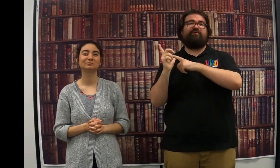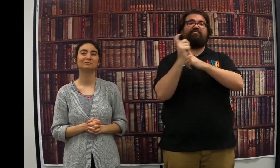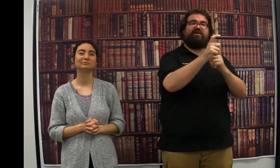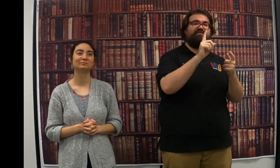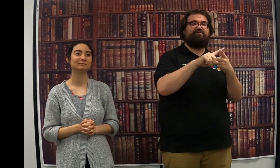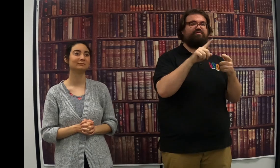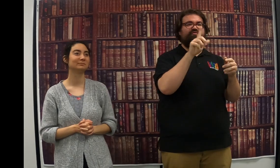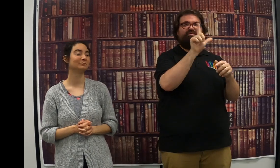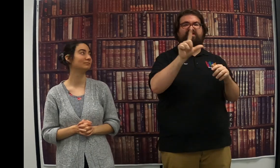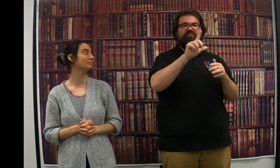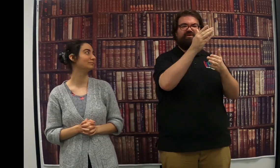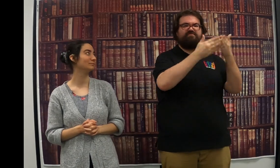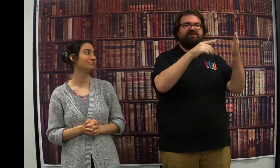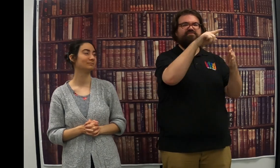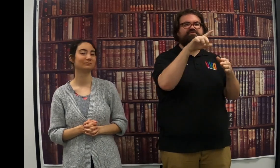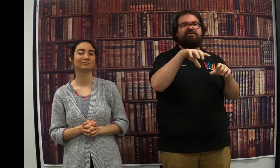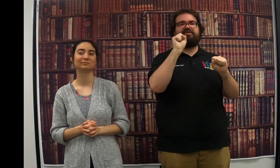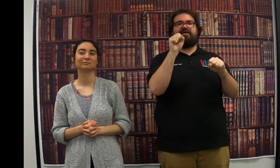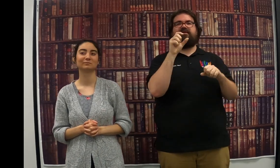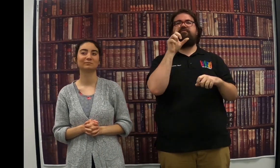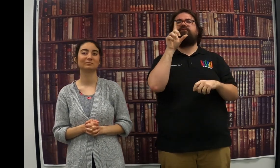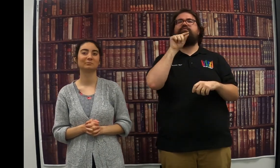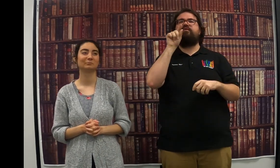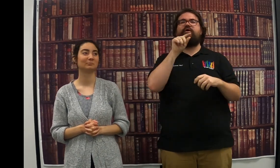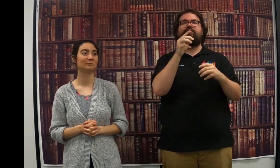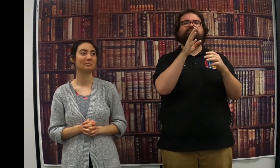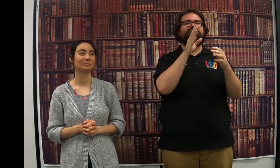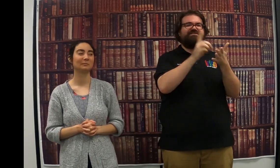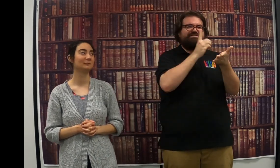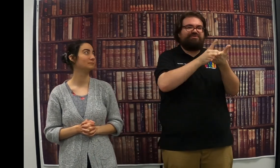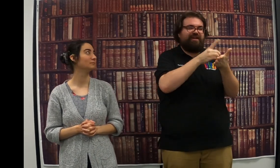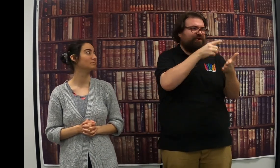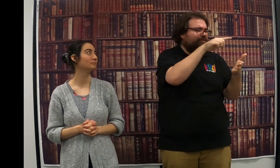running to the reference section to get my Crow-Speak dictionary.